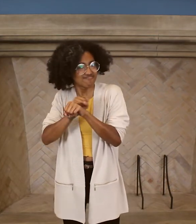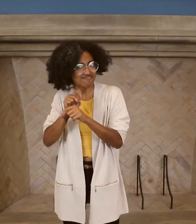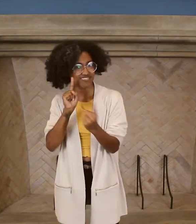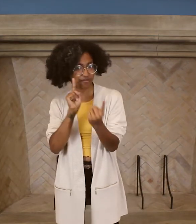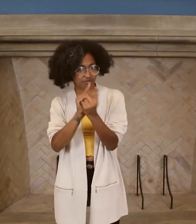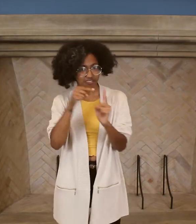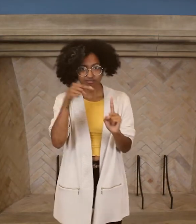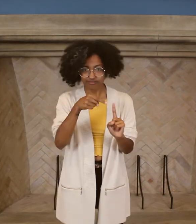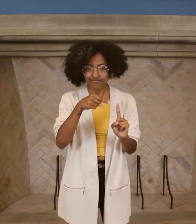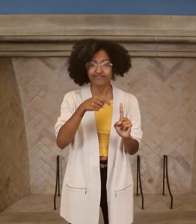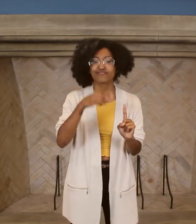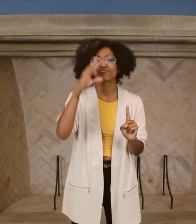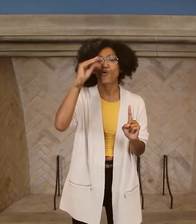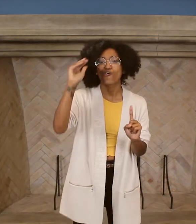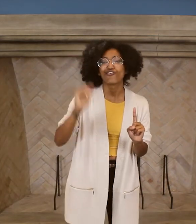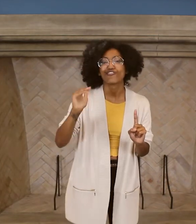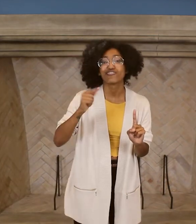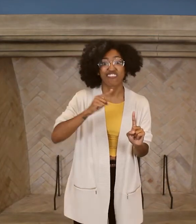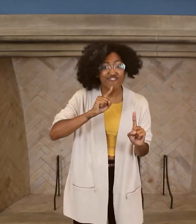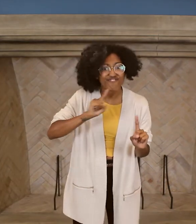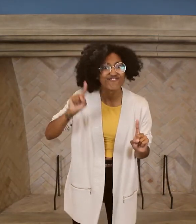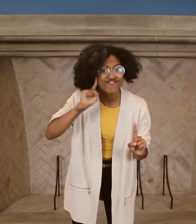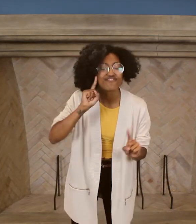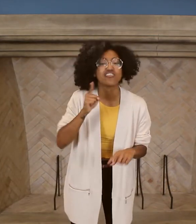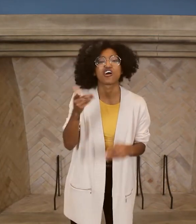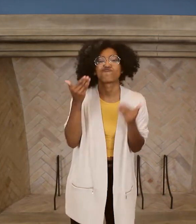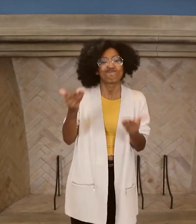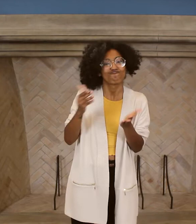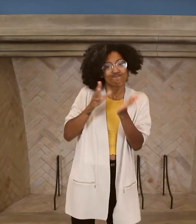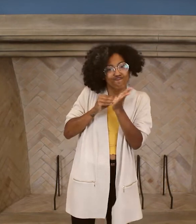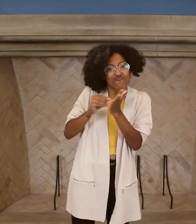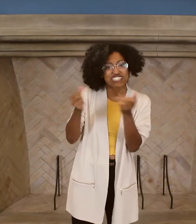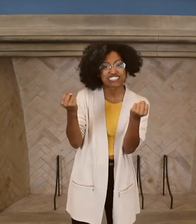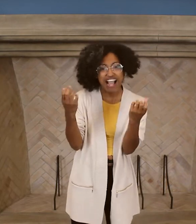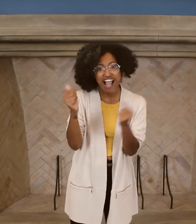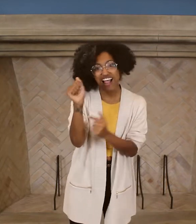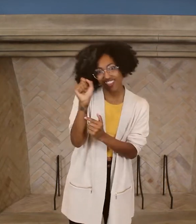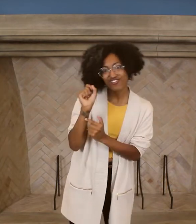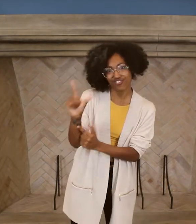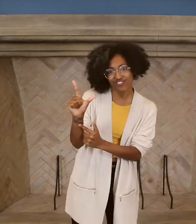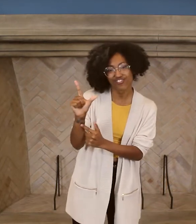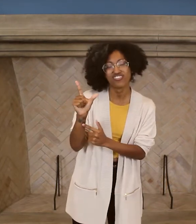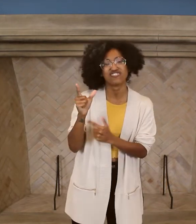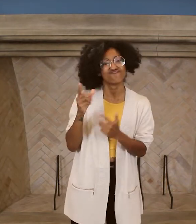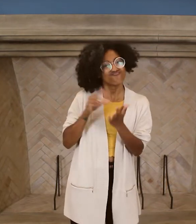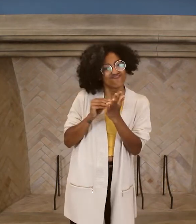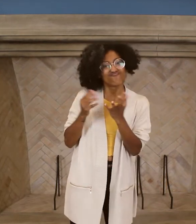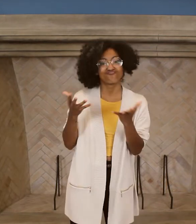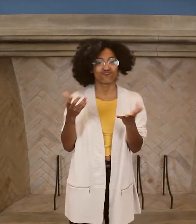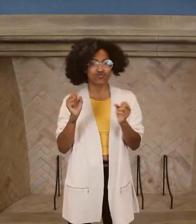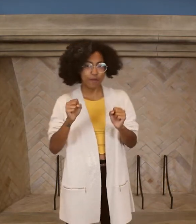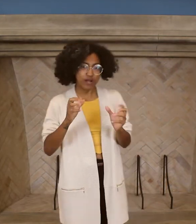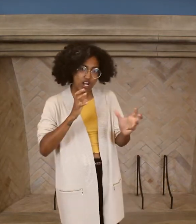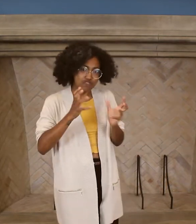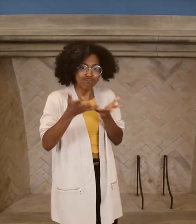my dad actually met a deaf young boy and started learning sign language and ASL to communicate with